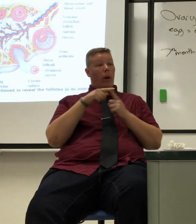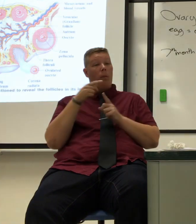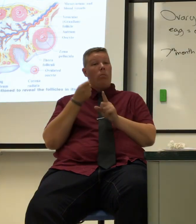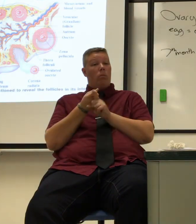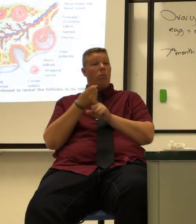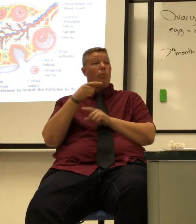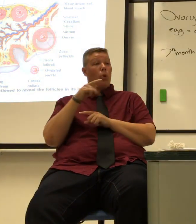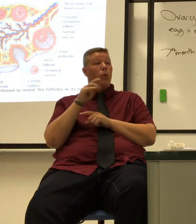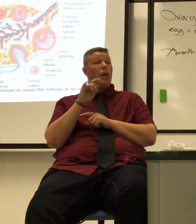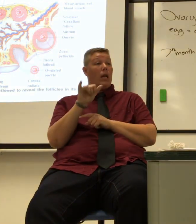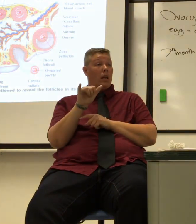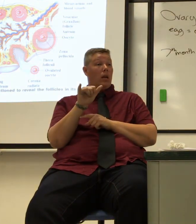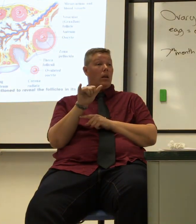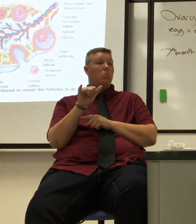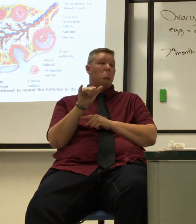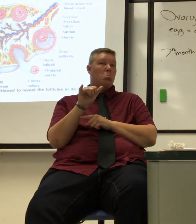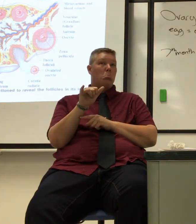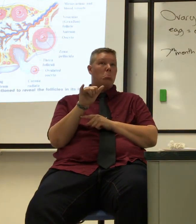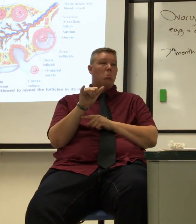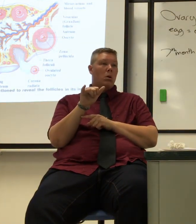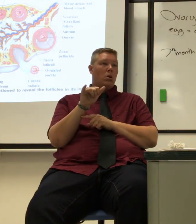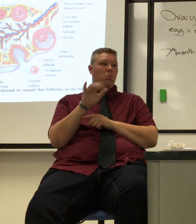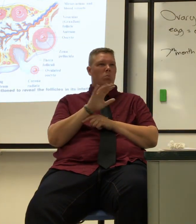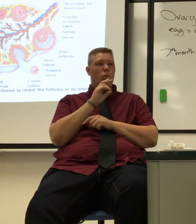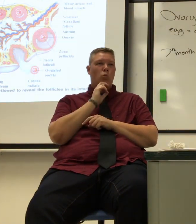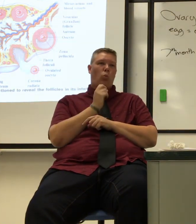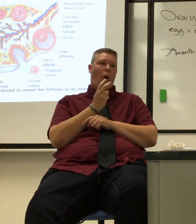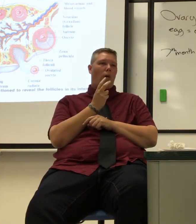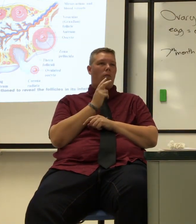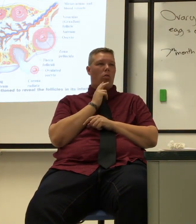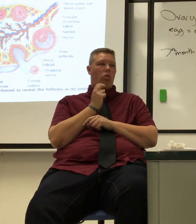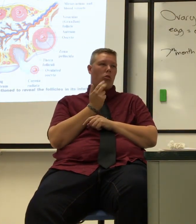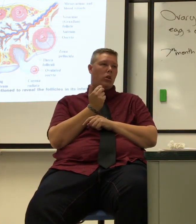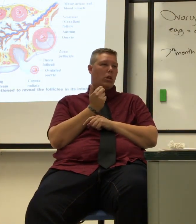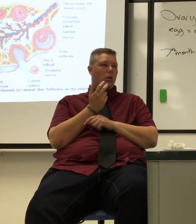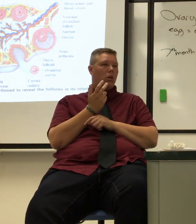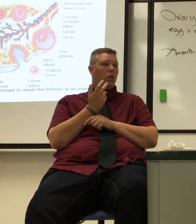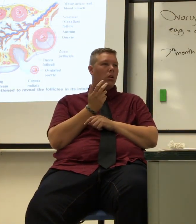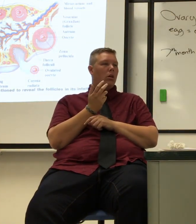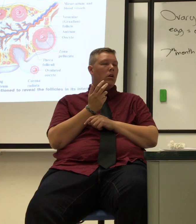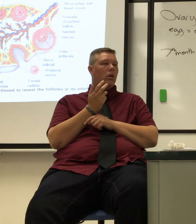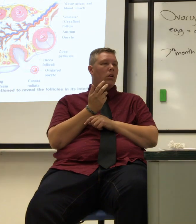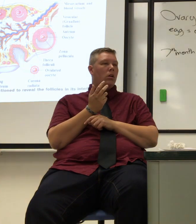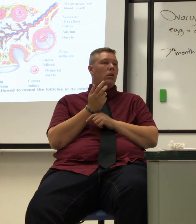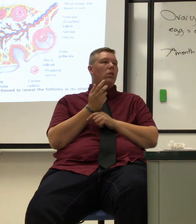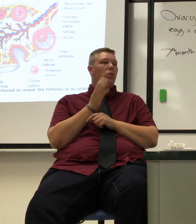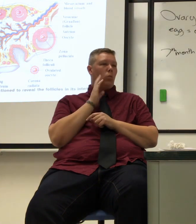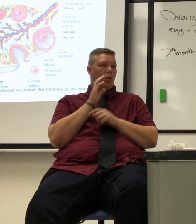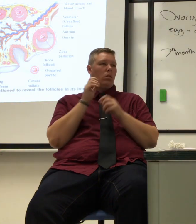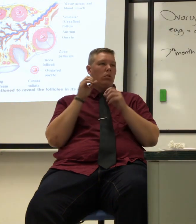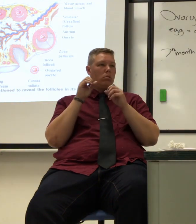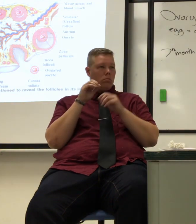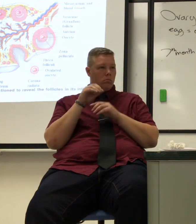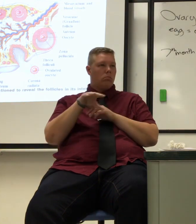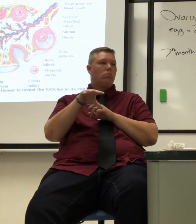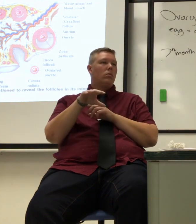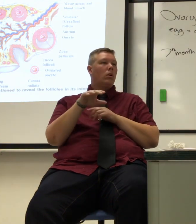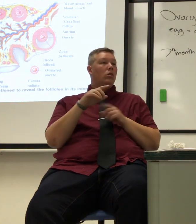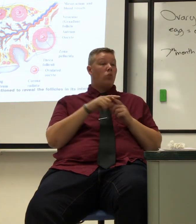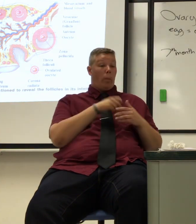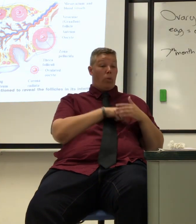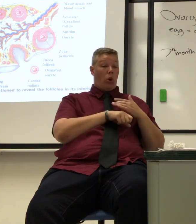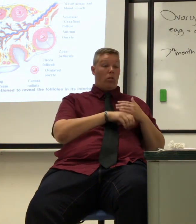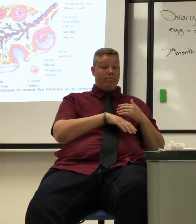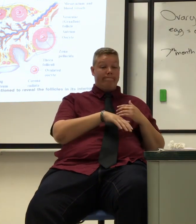hits, on average is about 12 and a half years. So let's skip from birth to 12 and a half years. In all